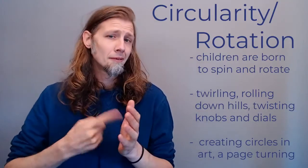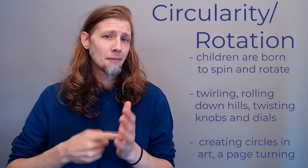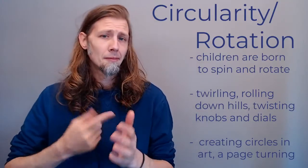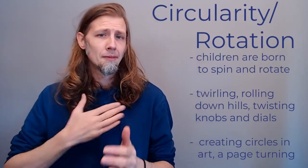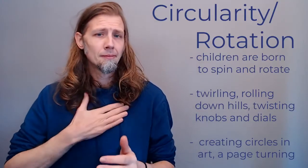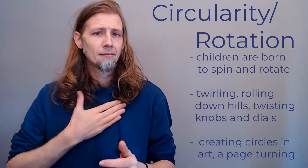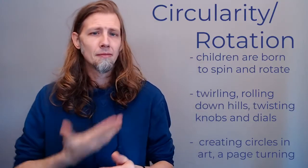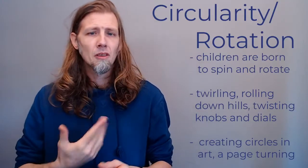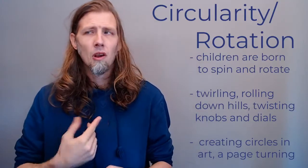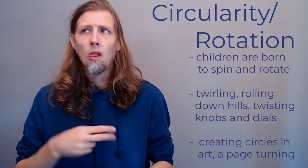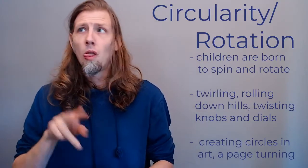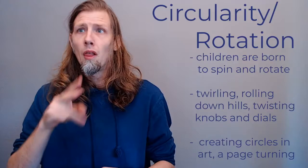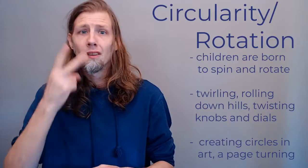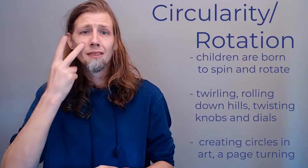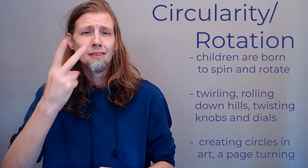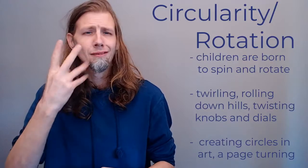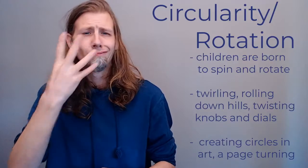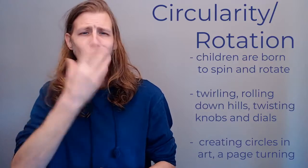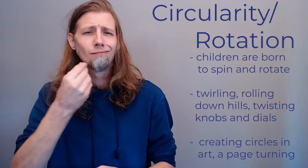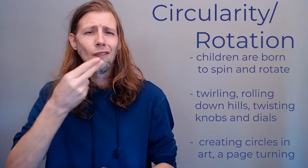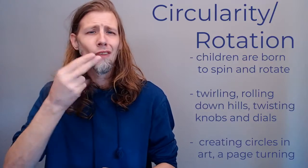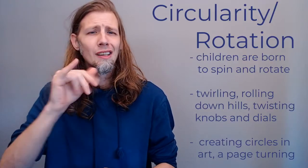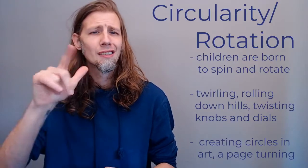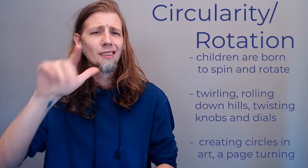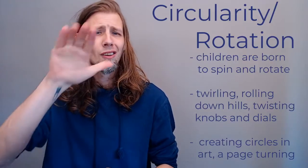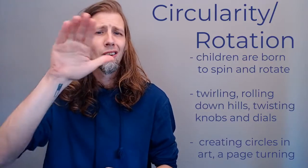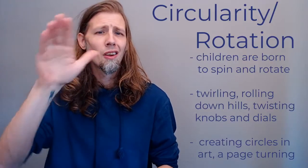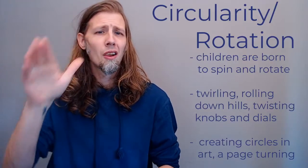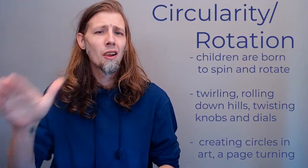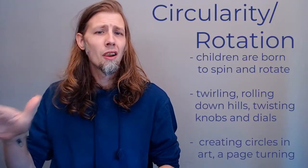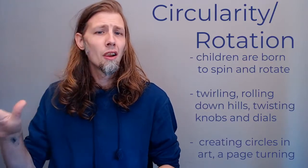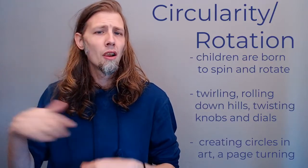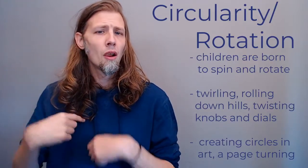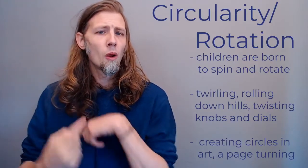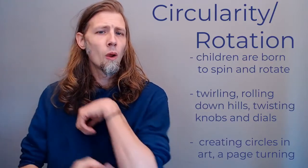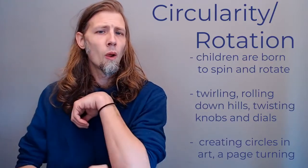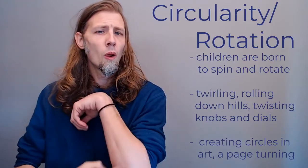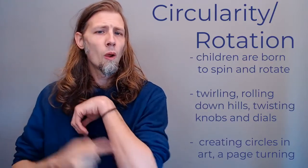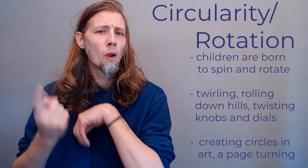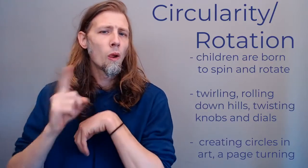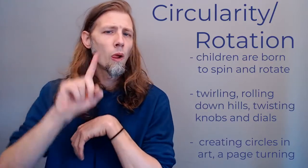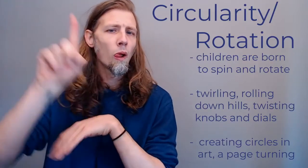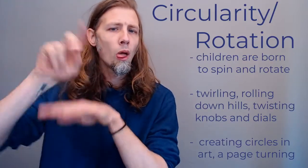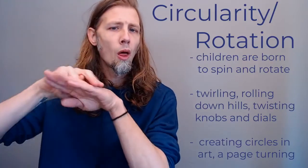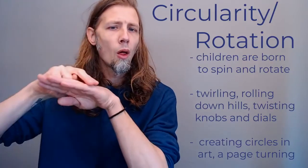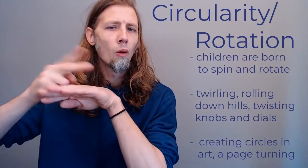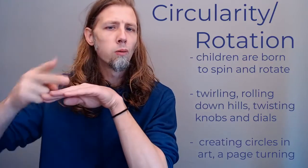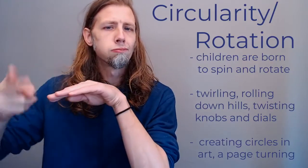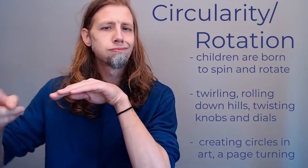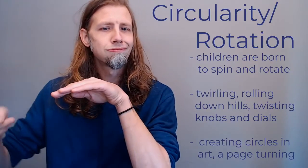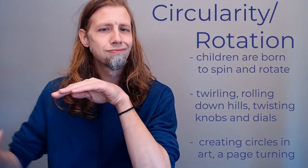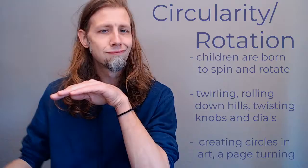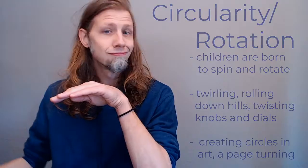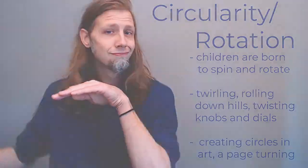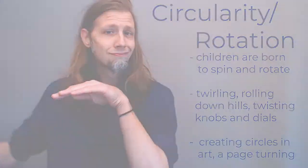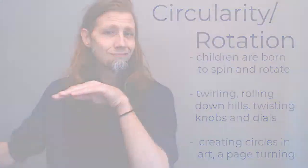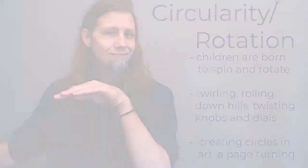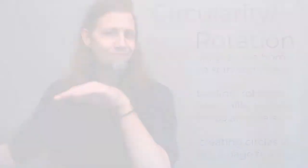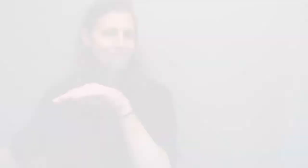means, at times, when we see a perfectly shaped hill, we have to be willing to give in to temptation and to roll down